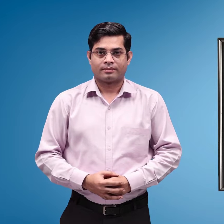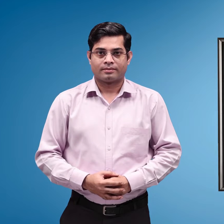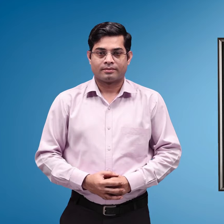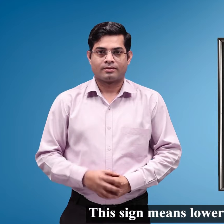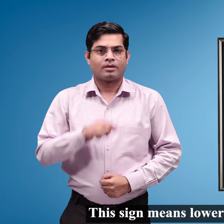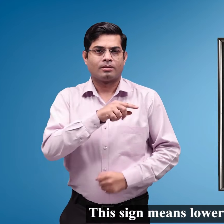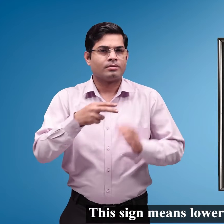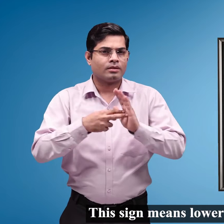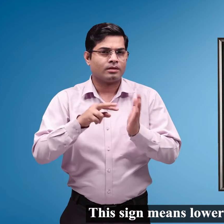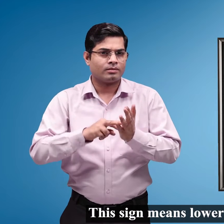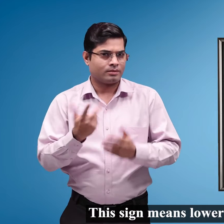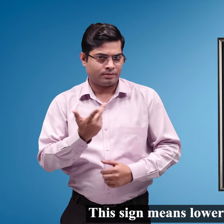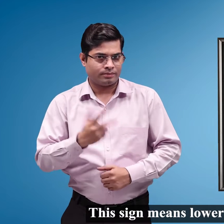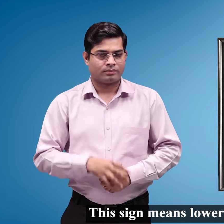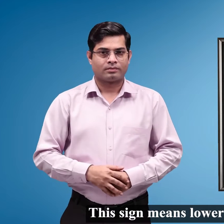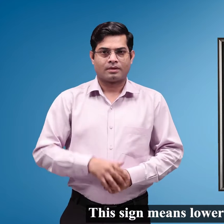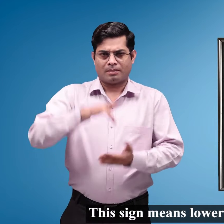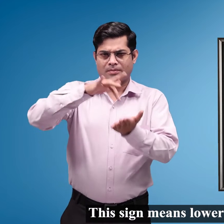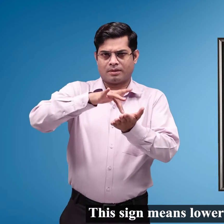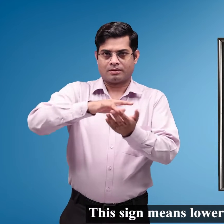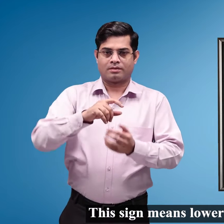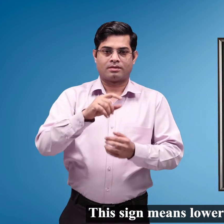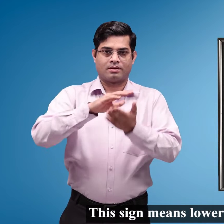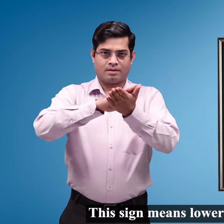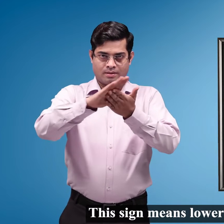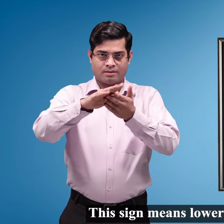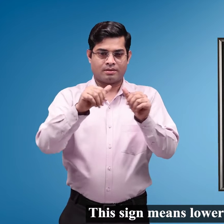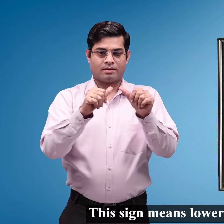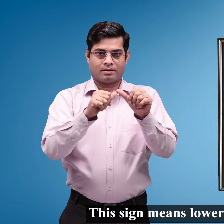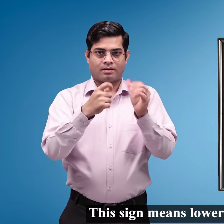This sign means Lower Town of a Harappan city.